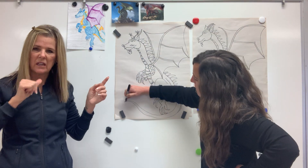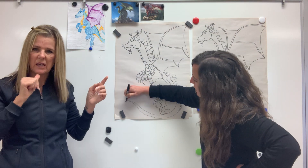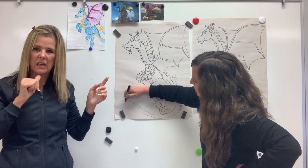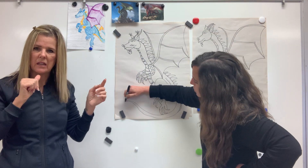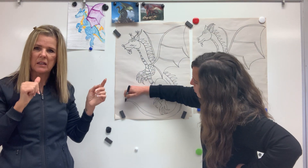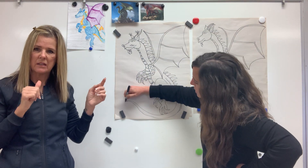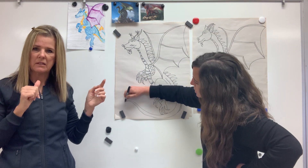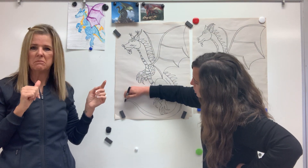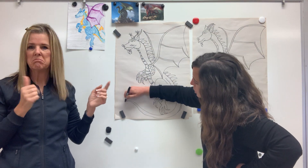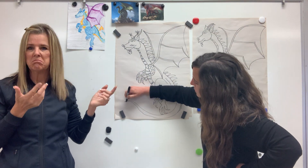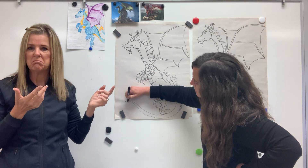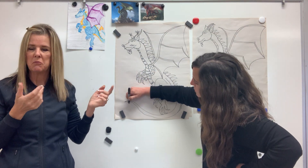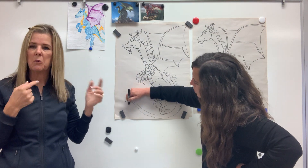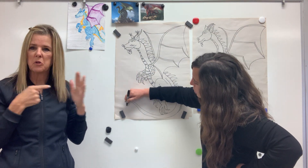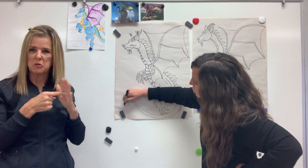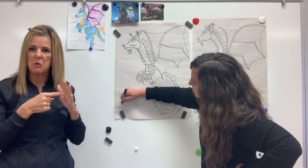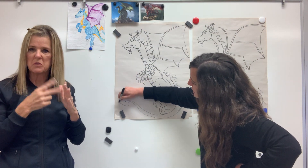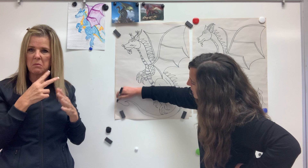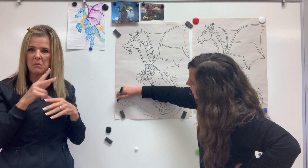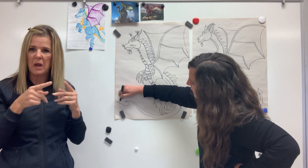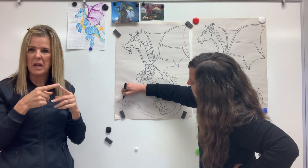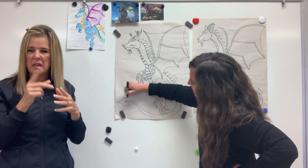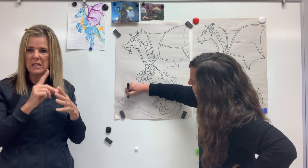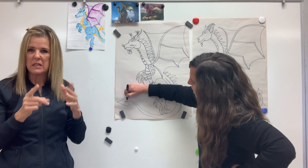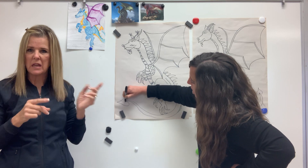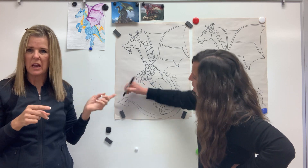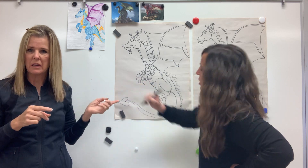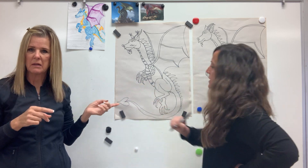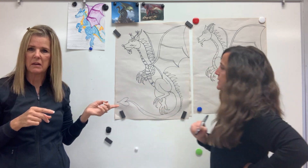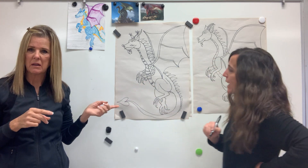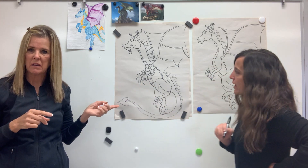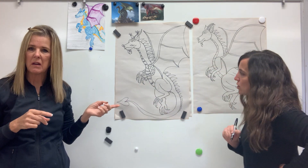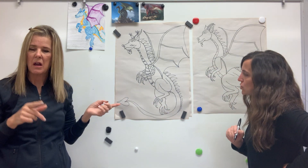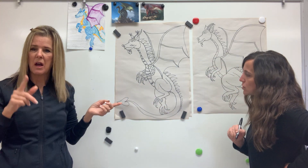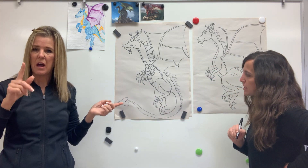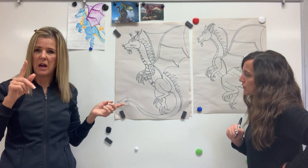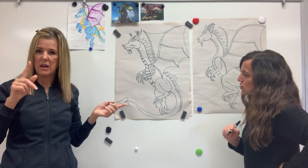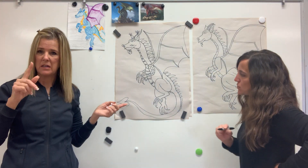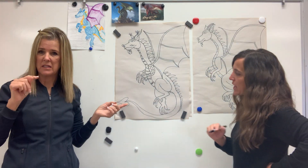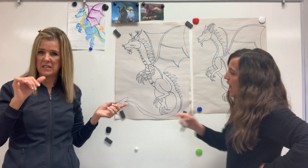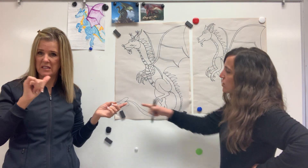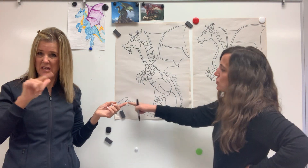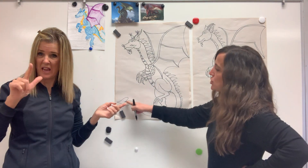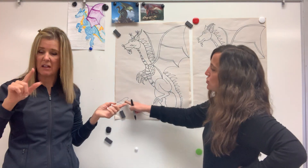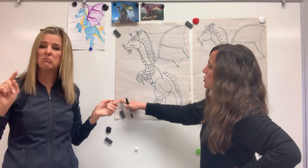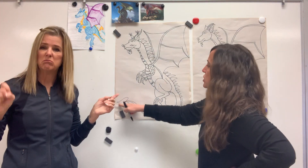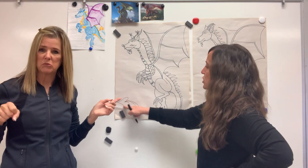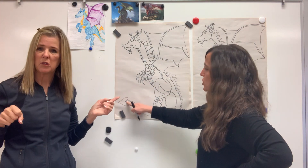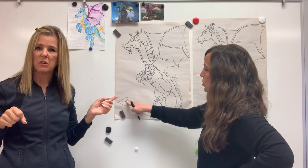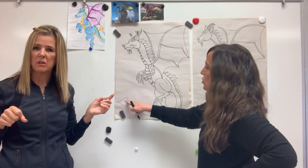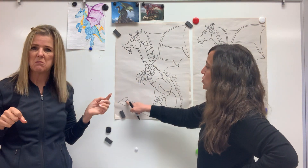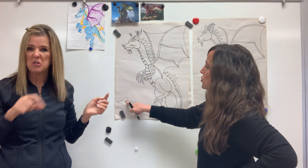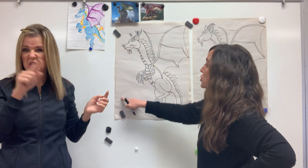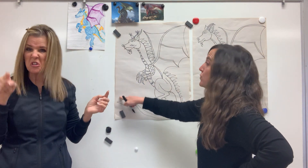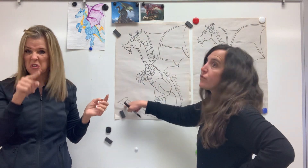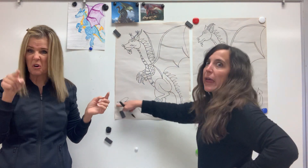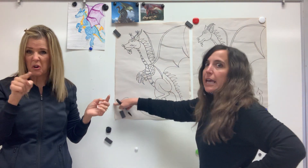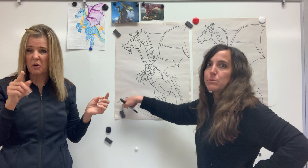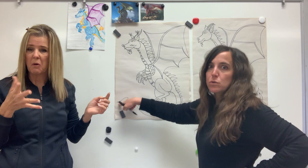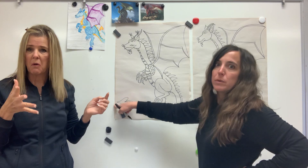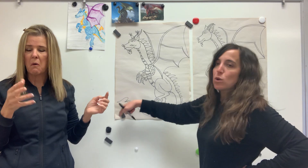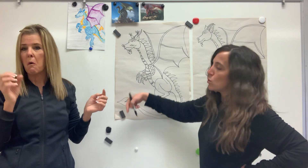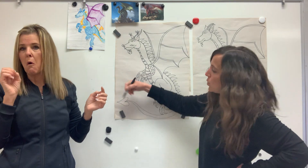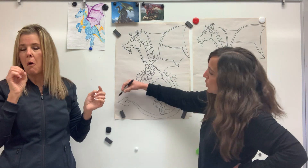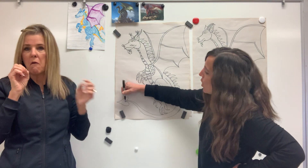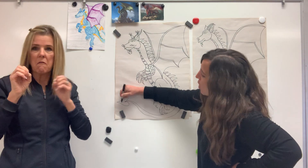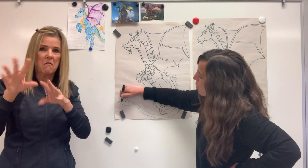tail, but if you wanted to show some sort of cool design on his tail, you could definitely do that. You could do just a circle, or you could do